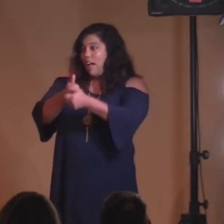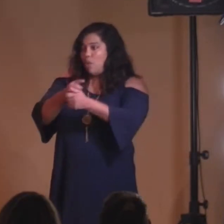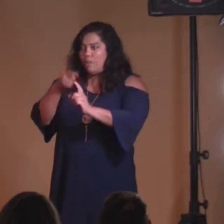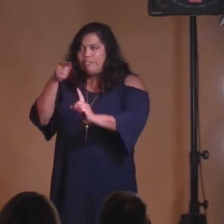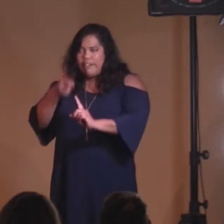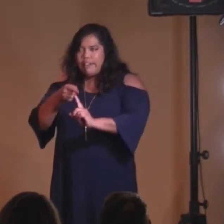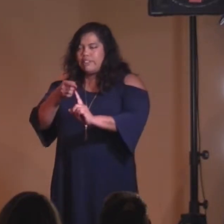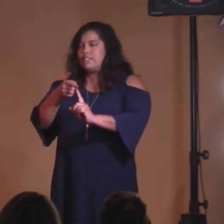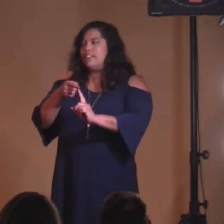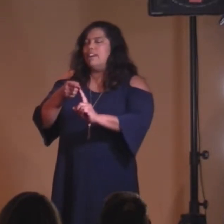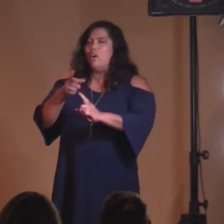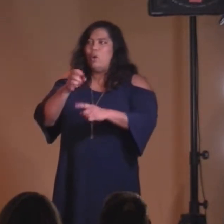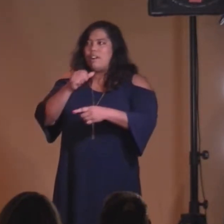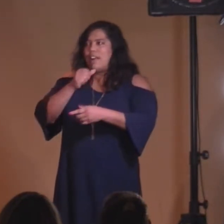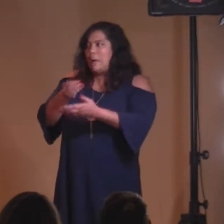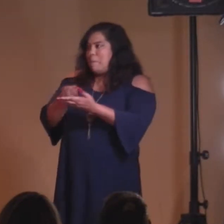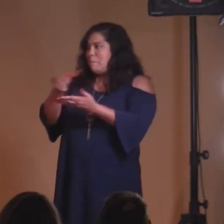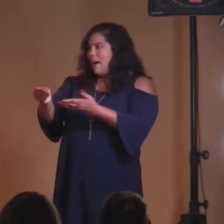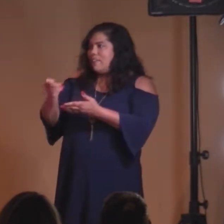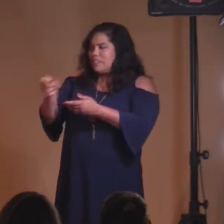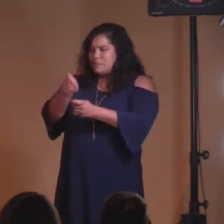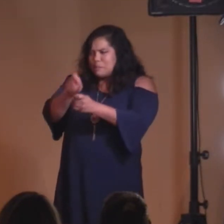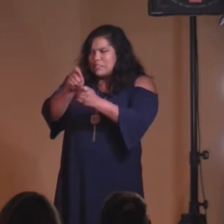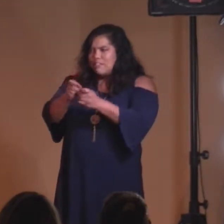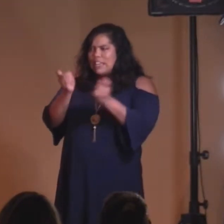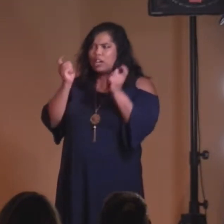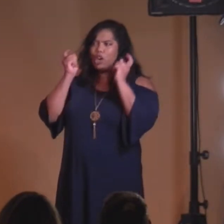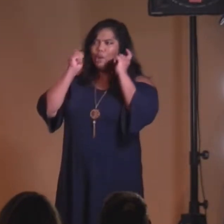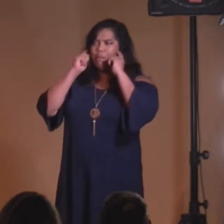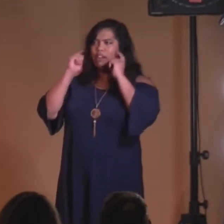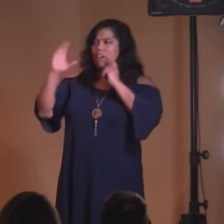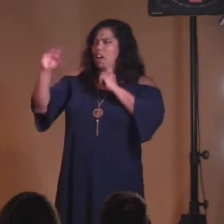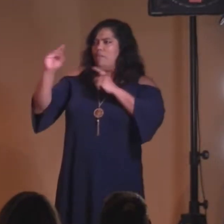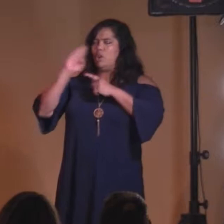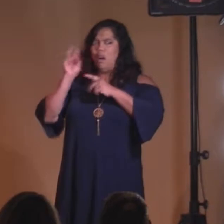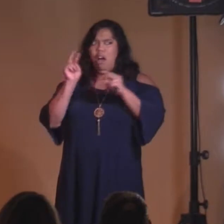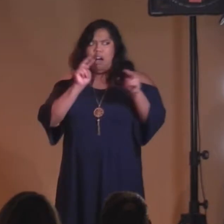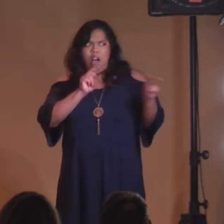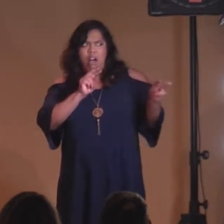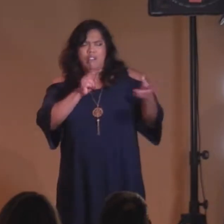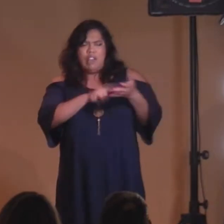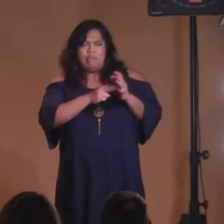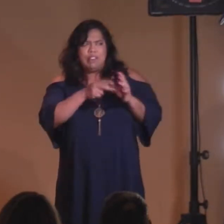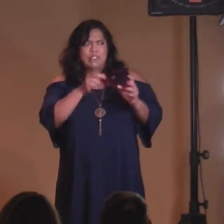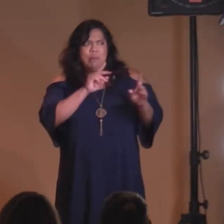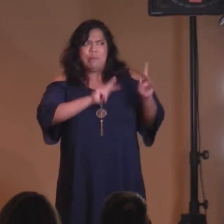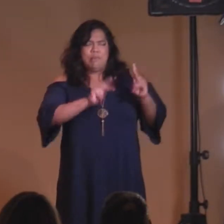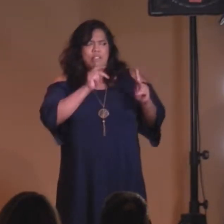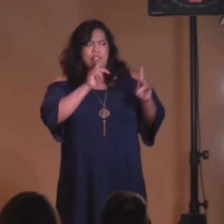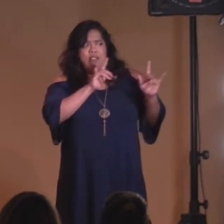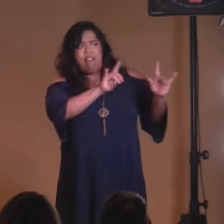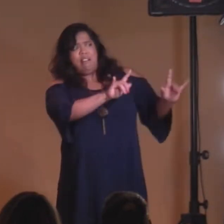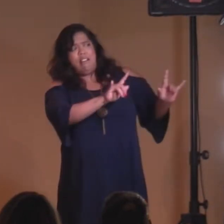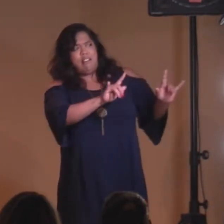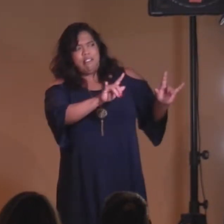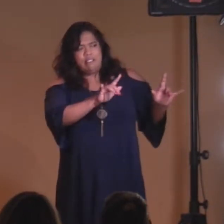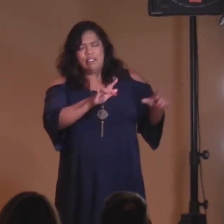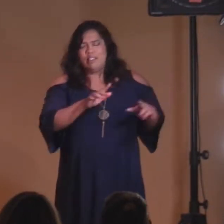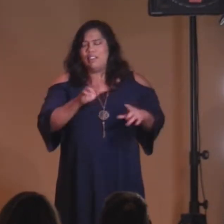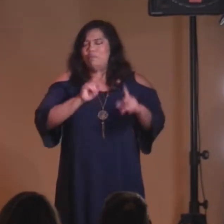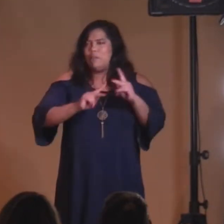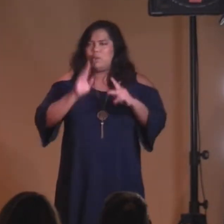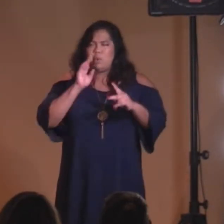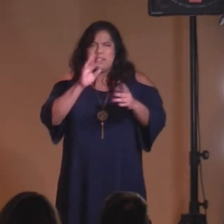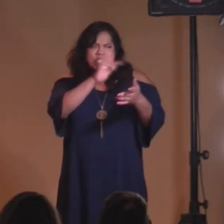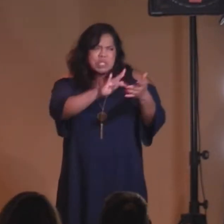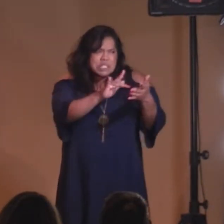don't get the hair plugs that this one company does and people see that you're, oh, and no one will want you, no one will love you, no one will, because you, oh,